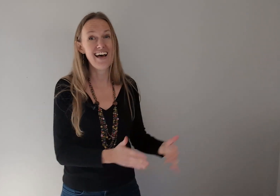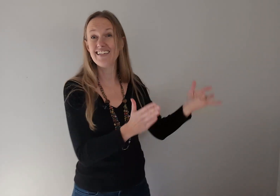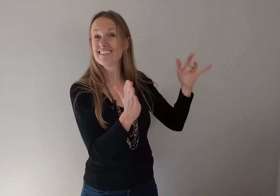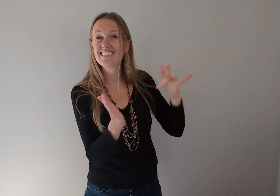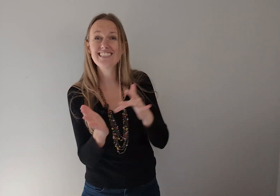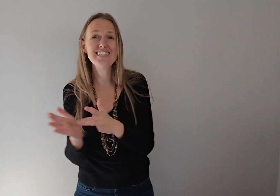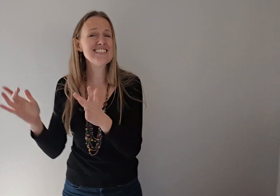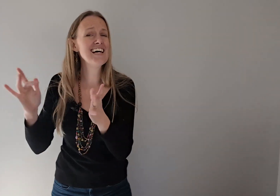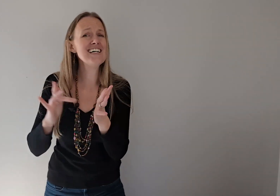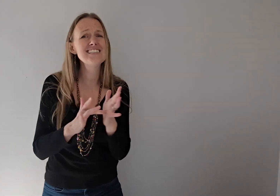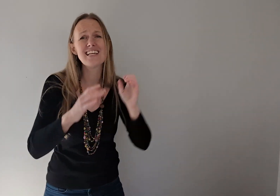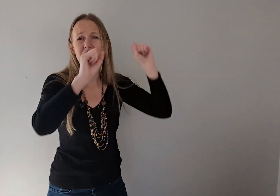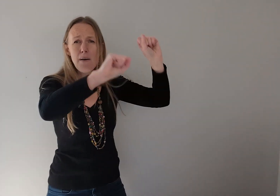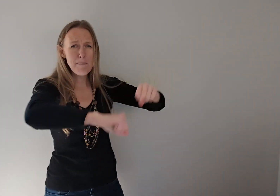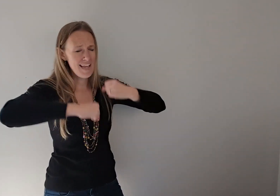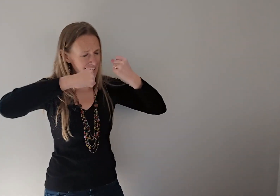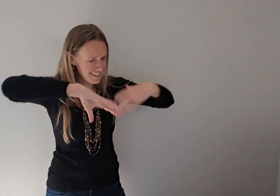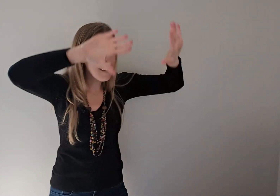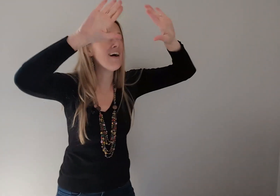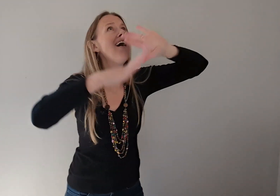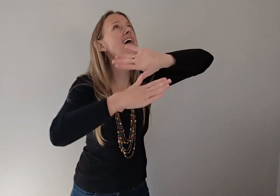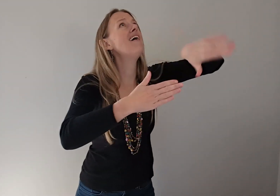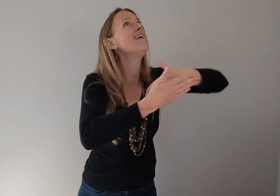that Jesus paid it all